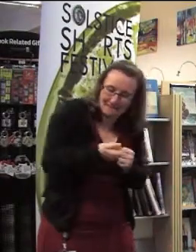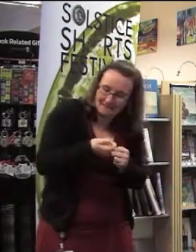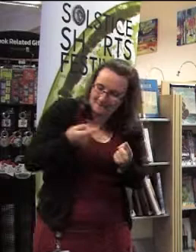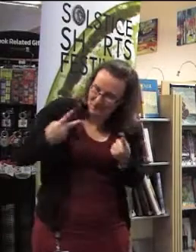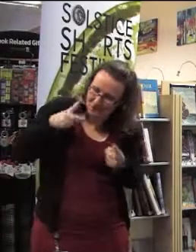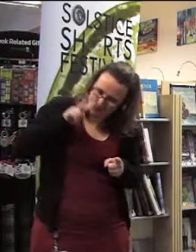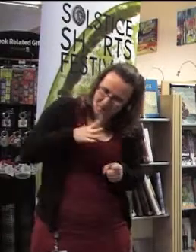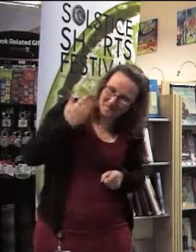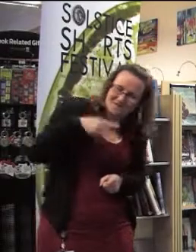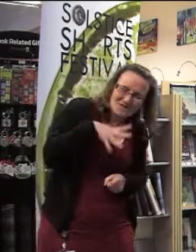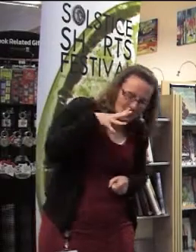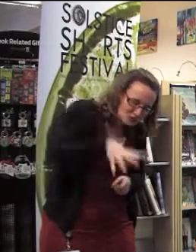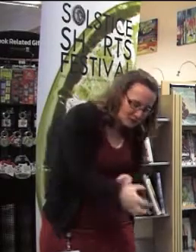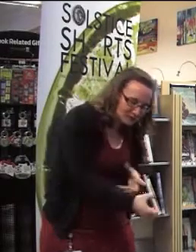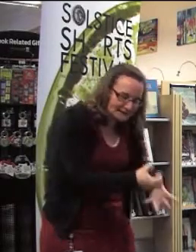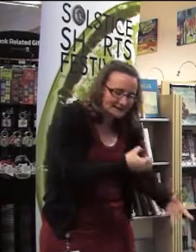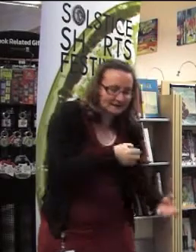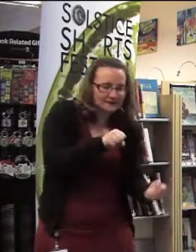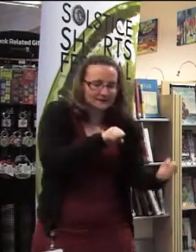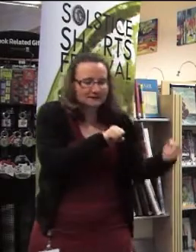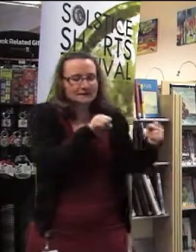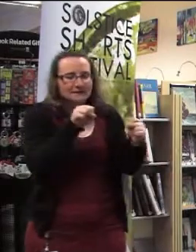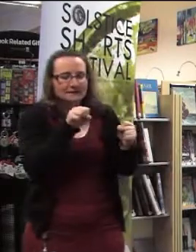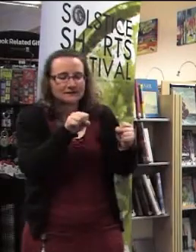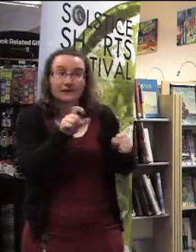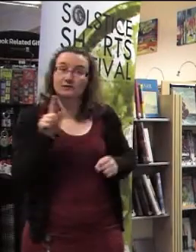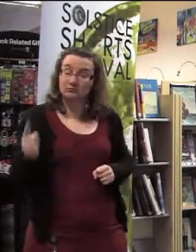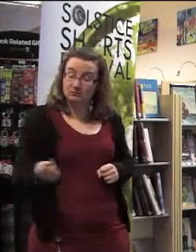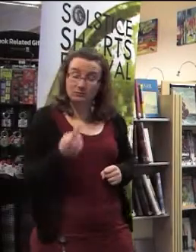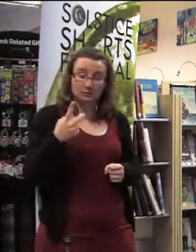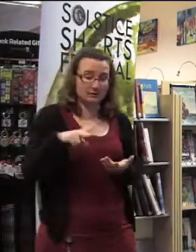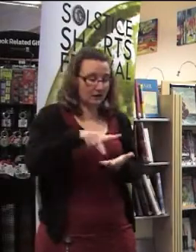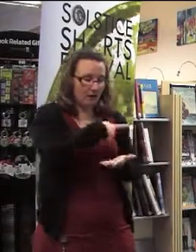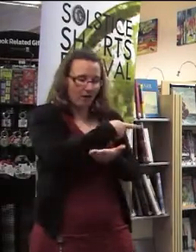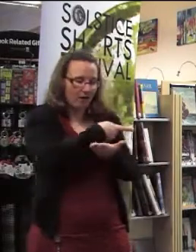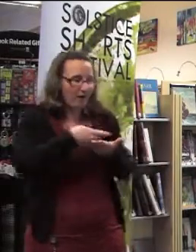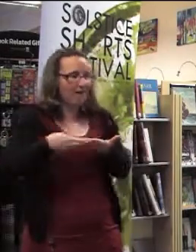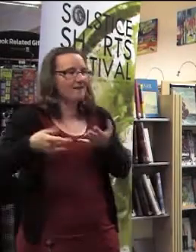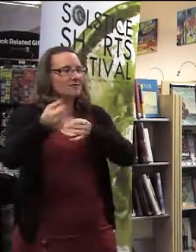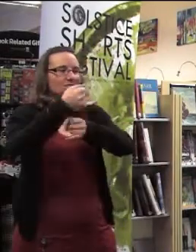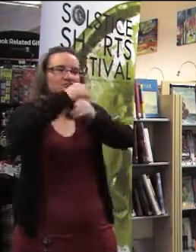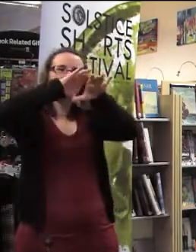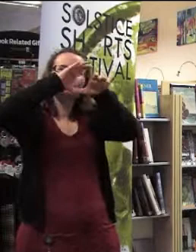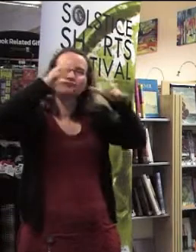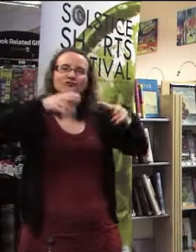there, and, while you lie back on hot grey rocks,